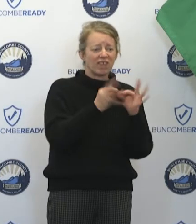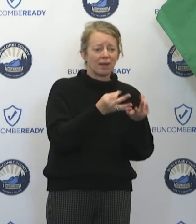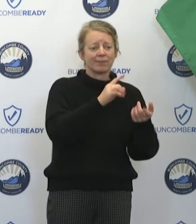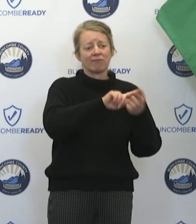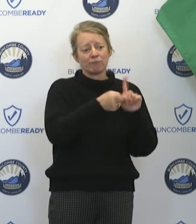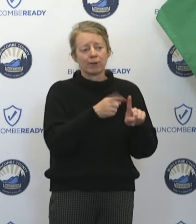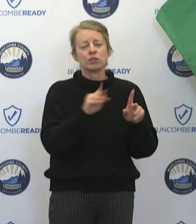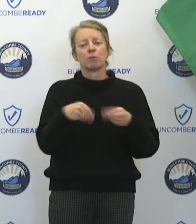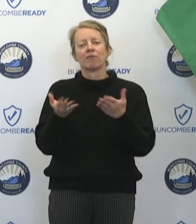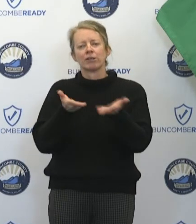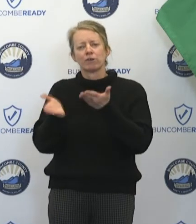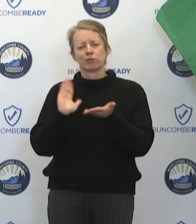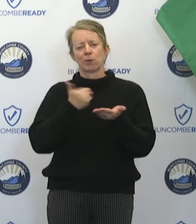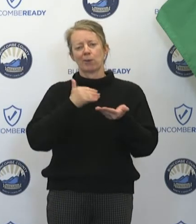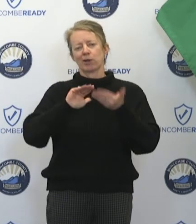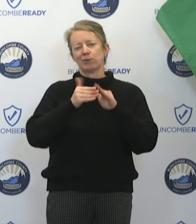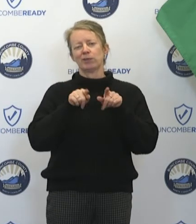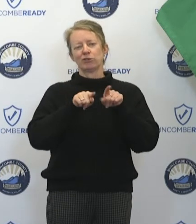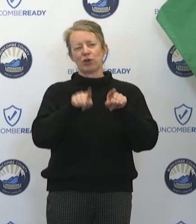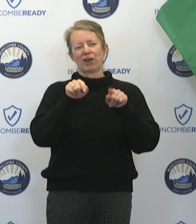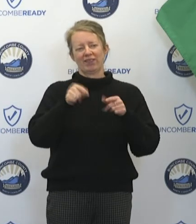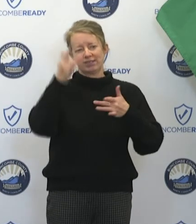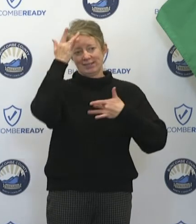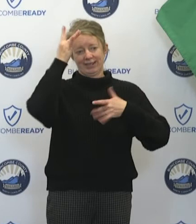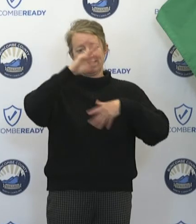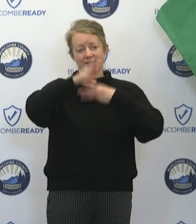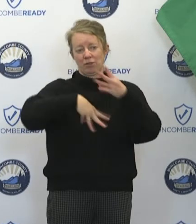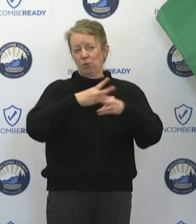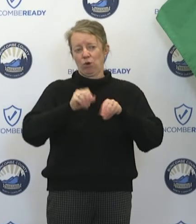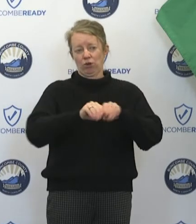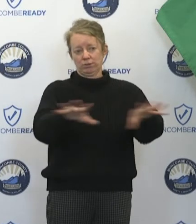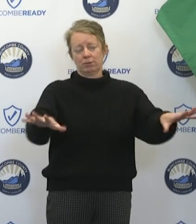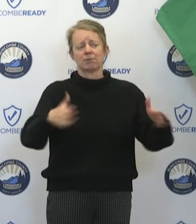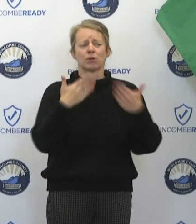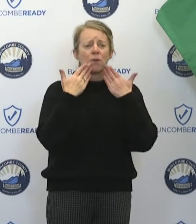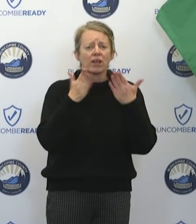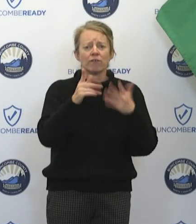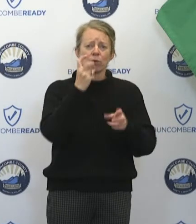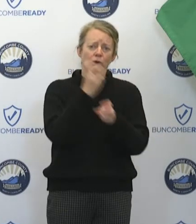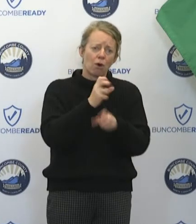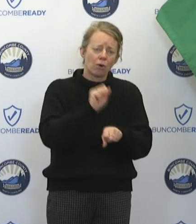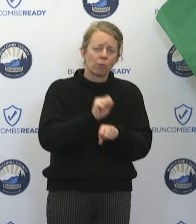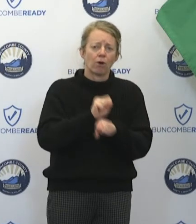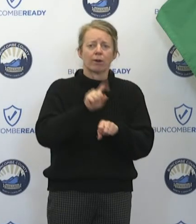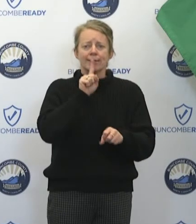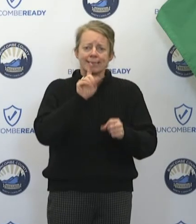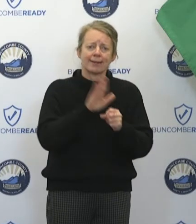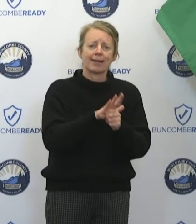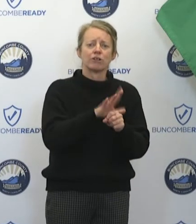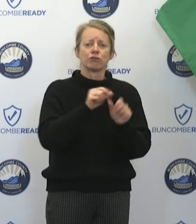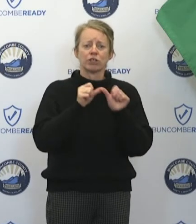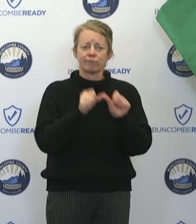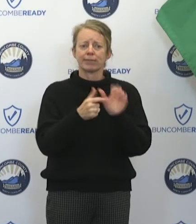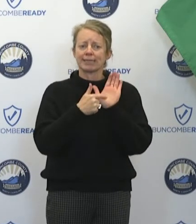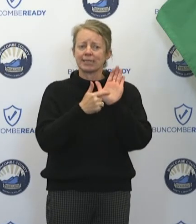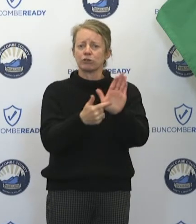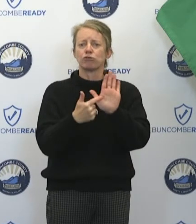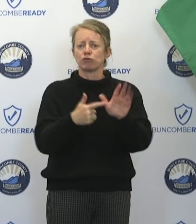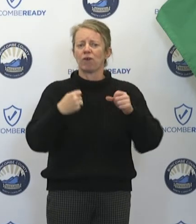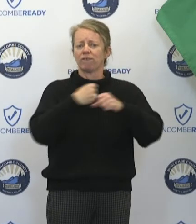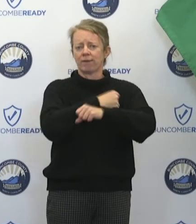to our community during this global pandemic. Thank you so much for your dedication that you have shown and continue to show in fighting the